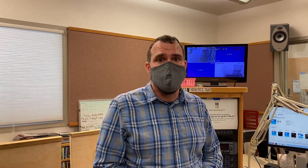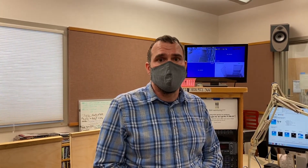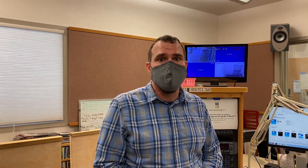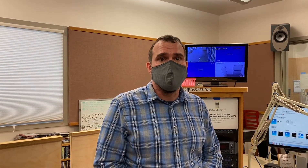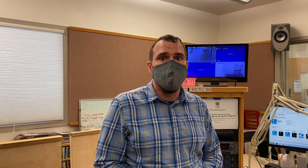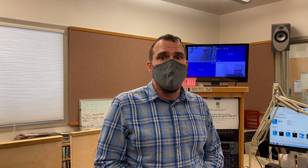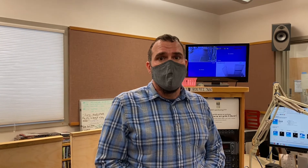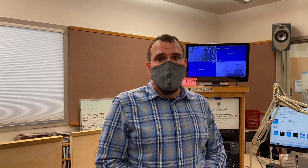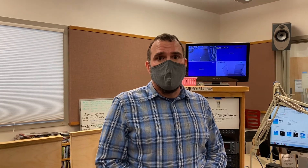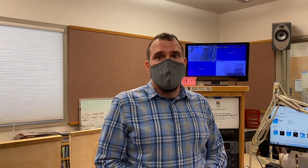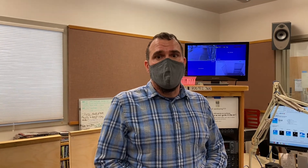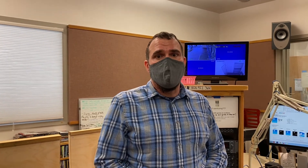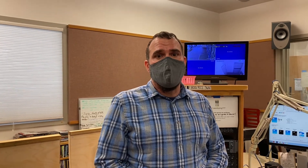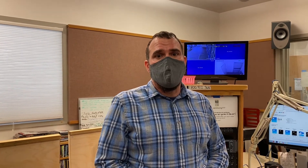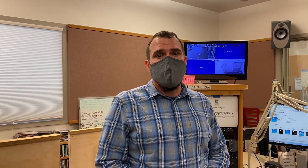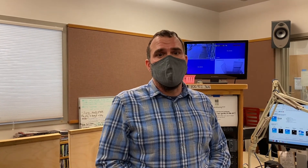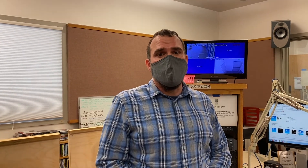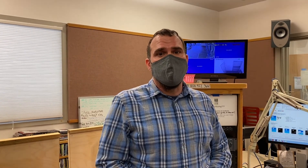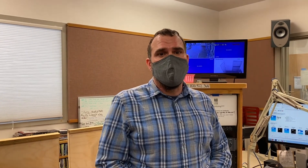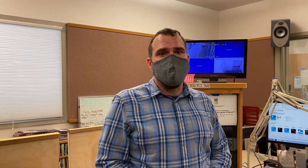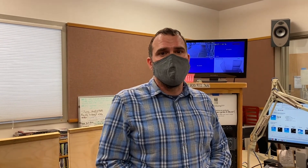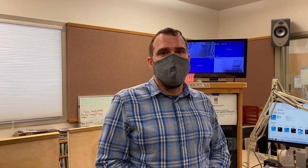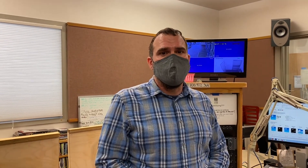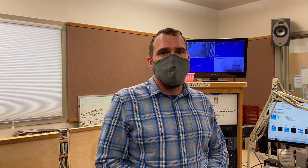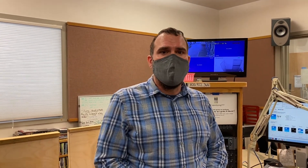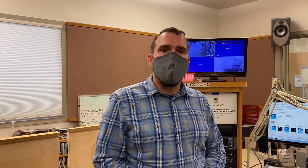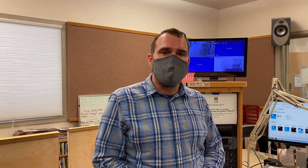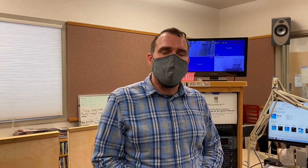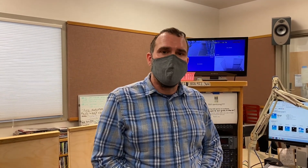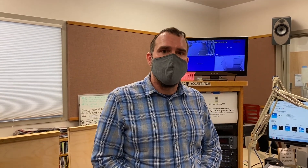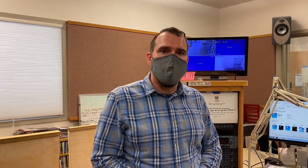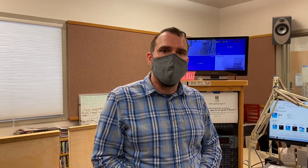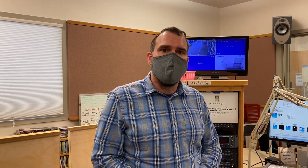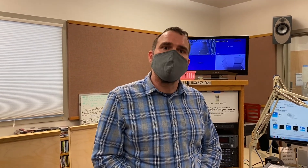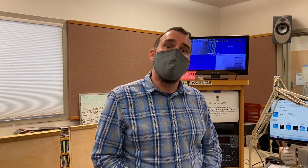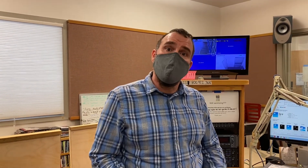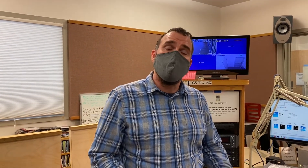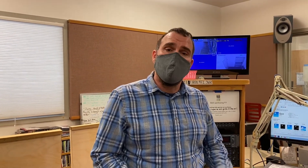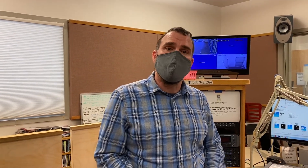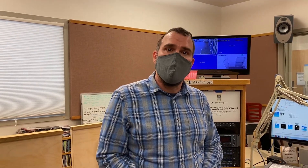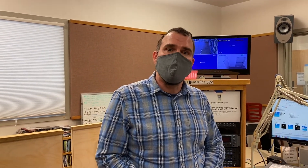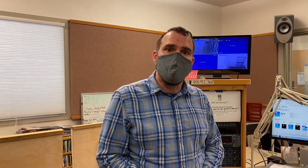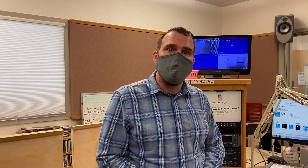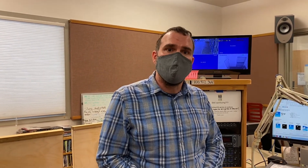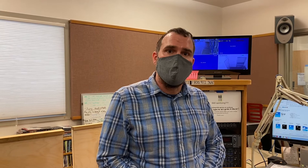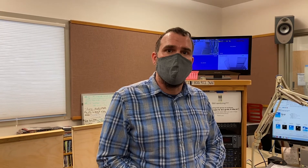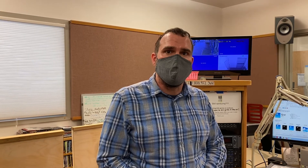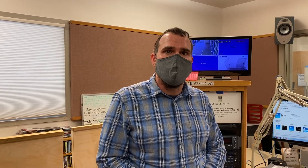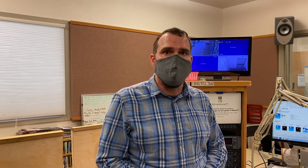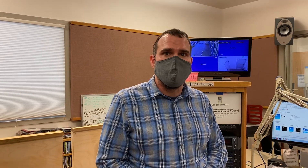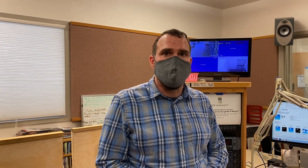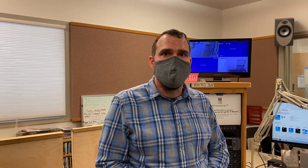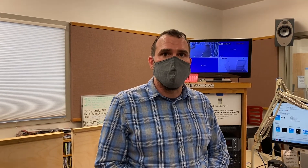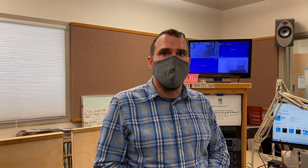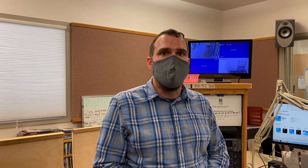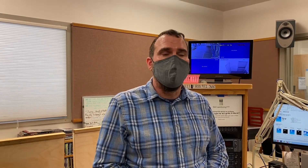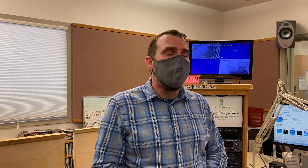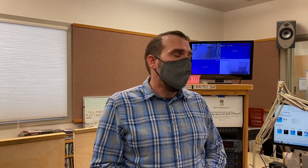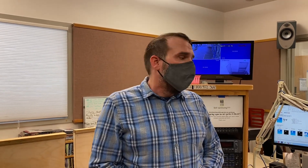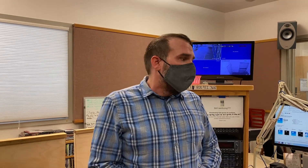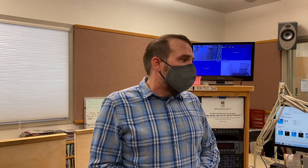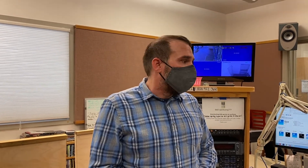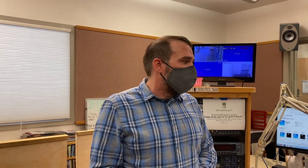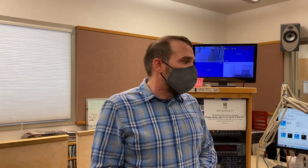for commercials. And we're also tasked with bringing alternative programs to the communities that we serve.